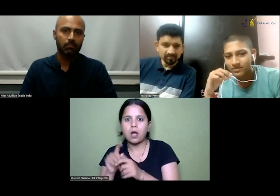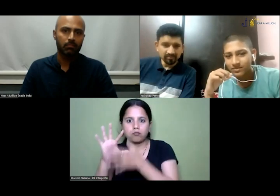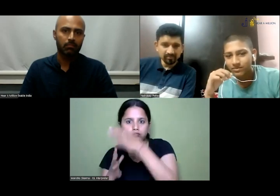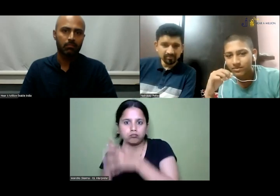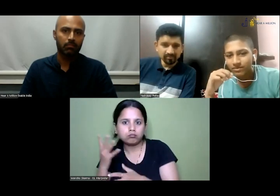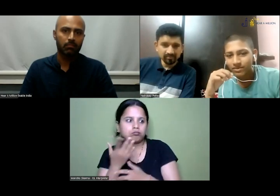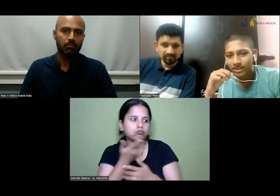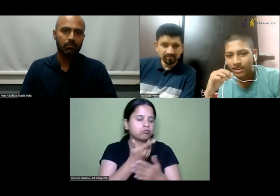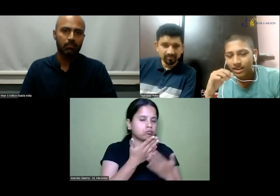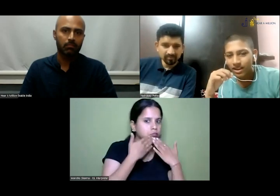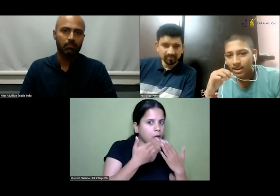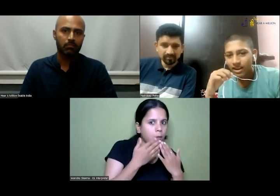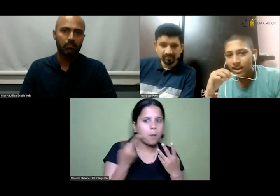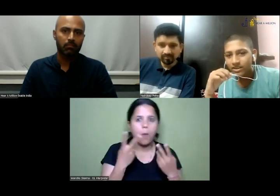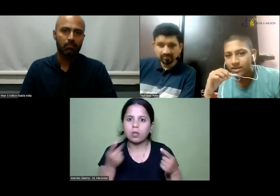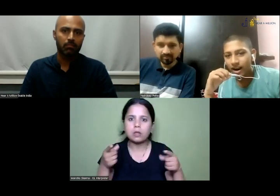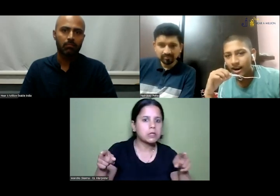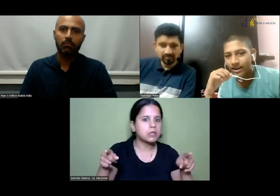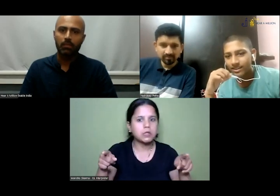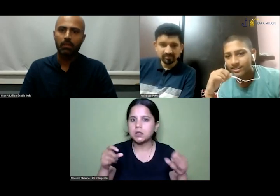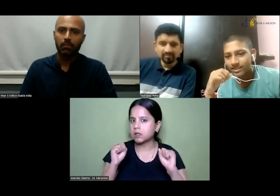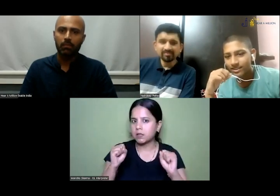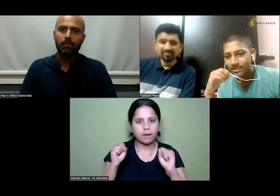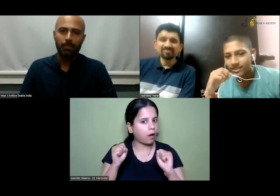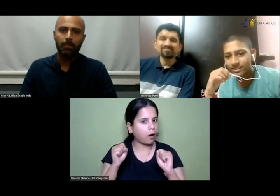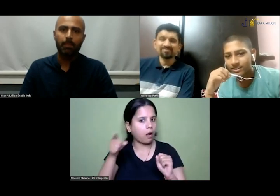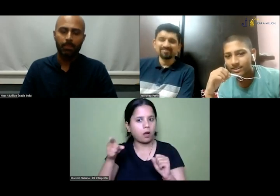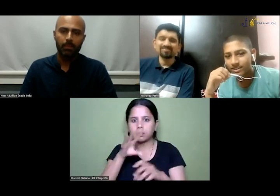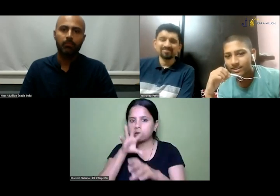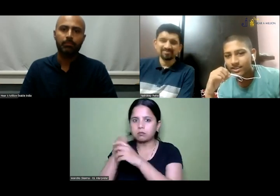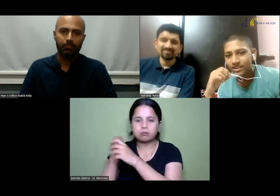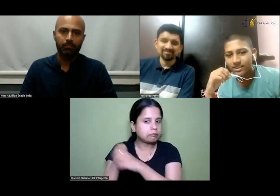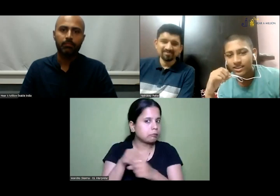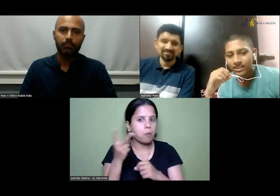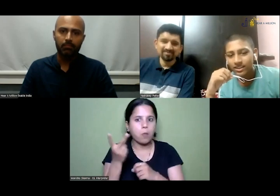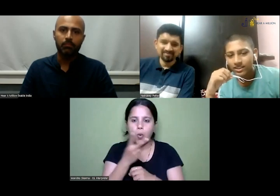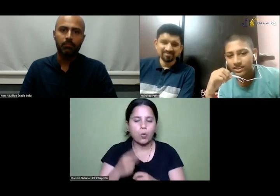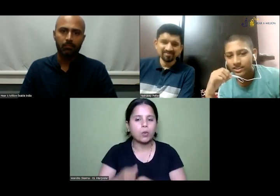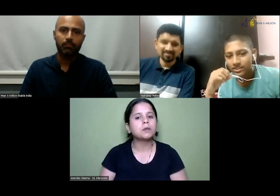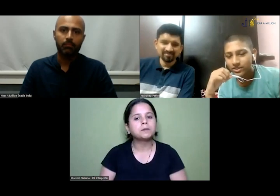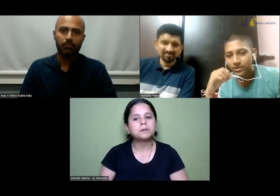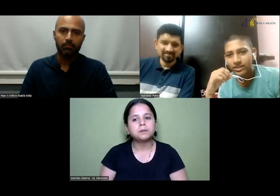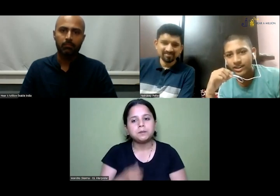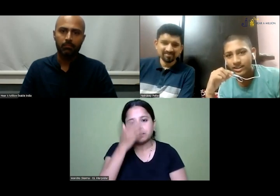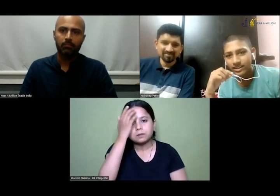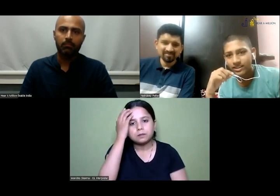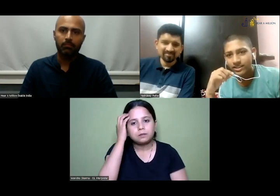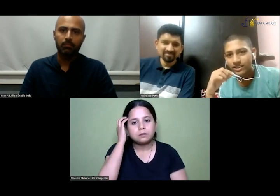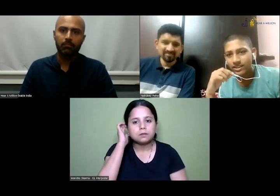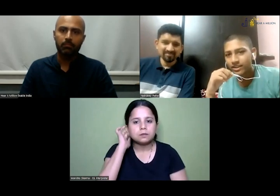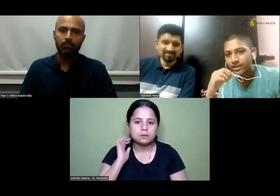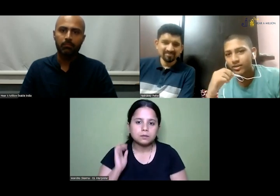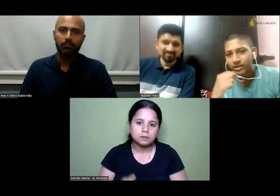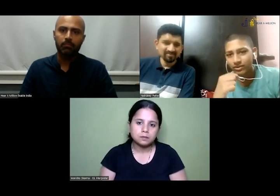foundations. And she couldn't get an interpreter for